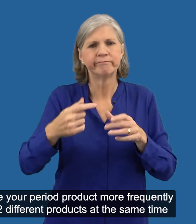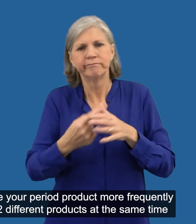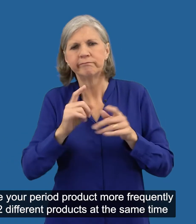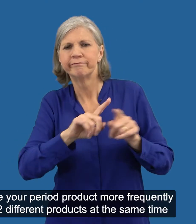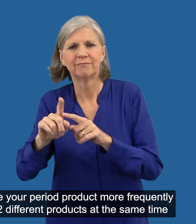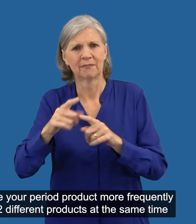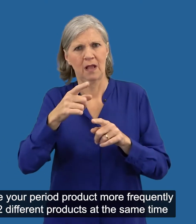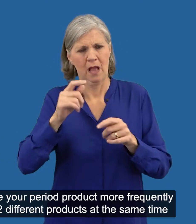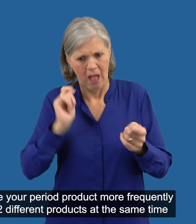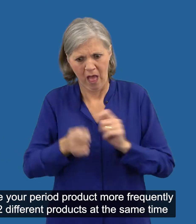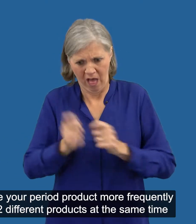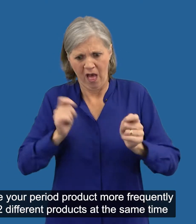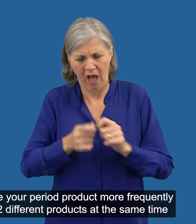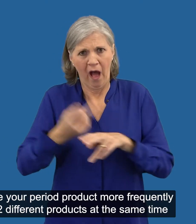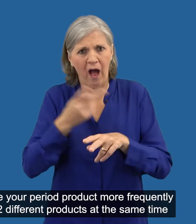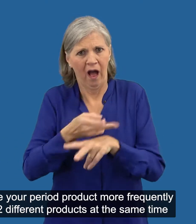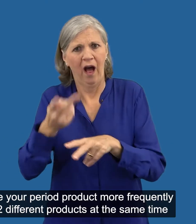having to change your period product more frequently,